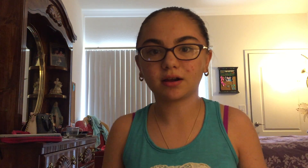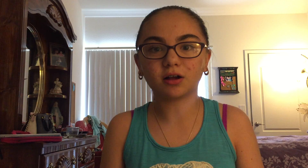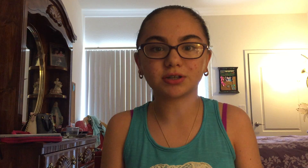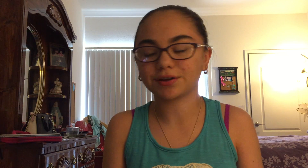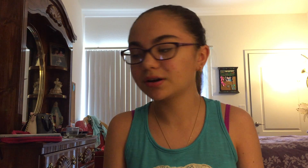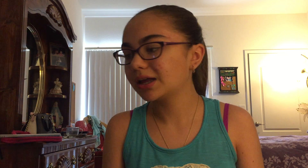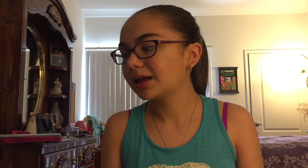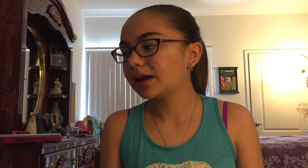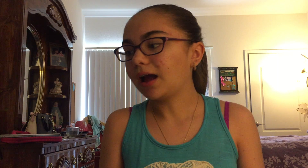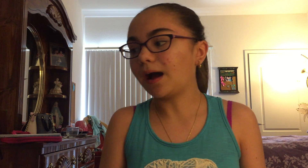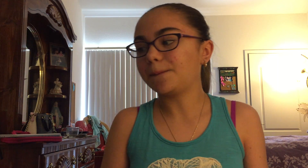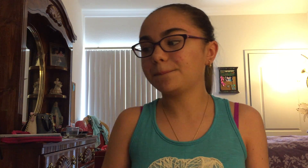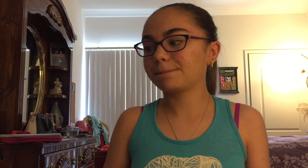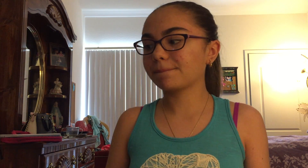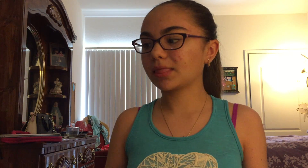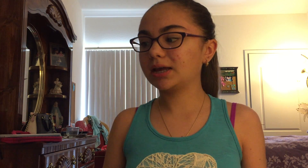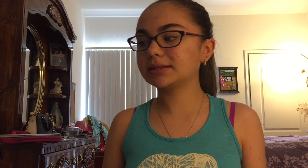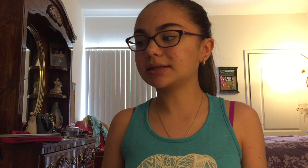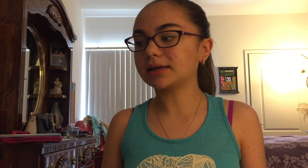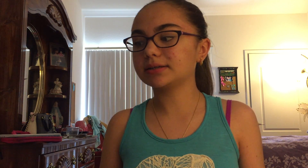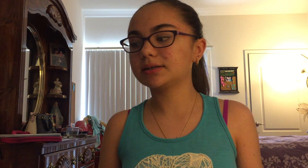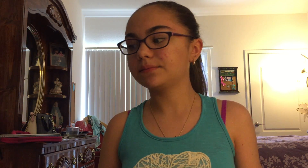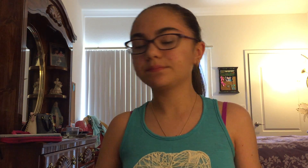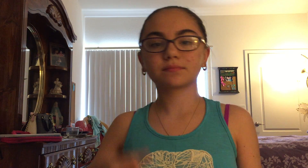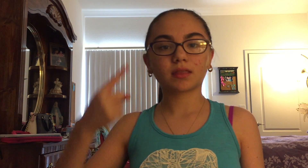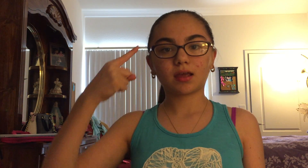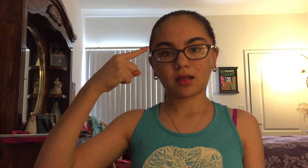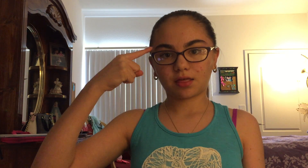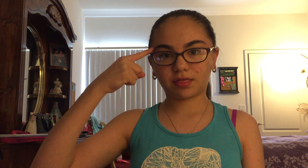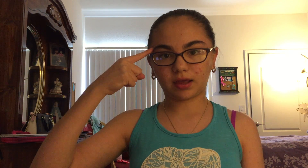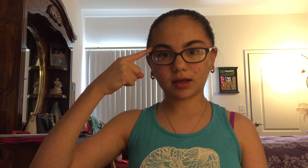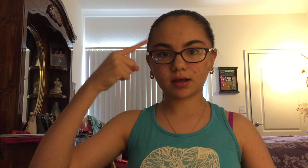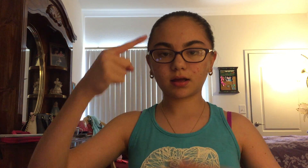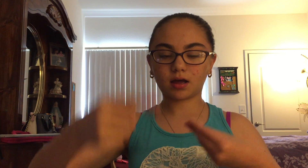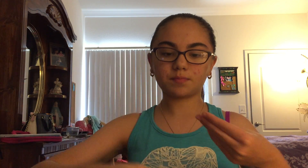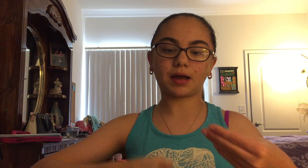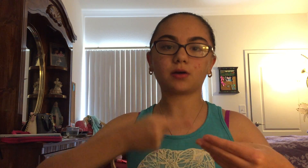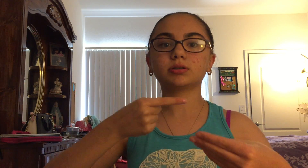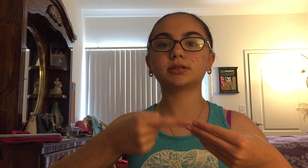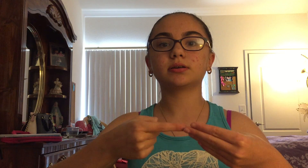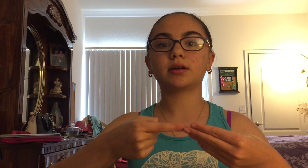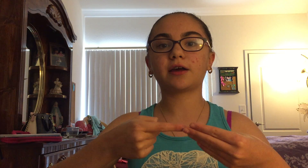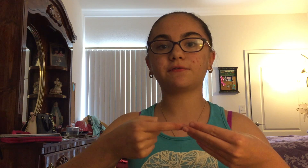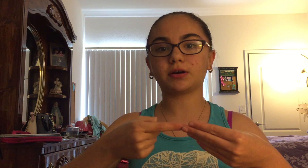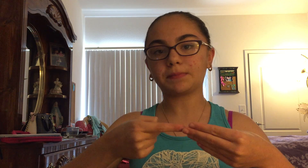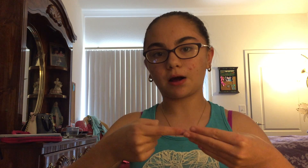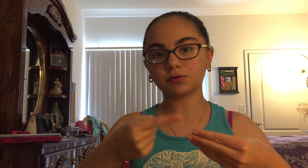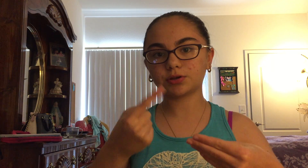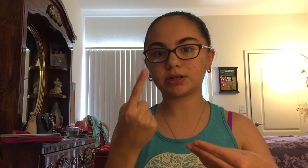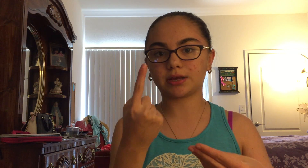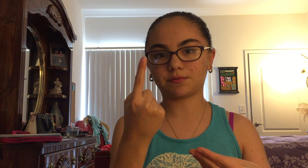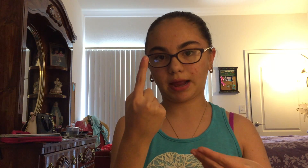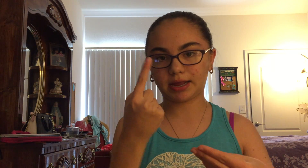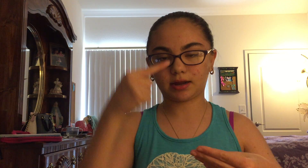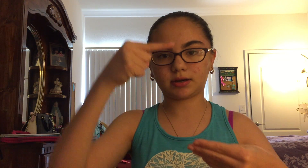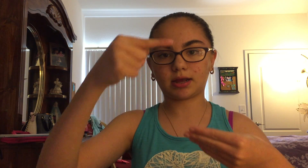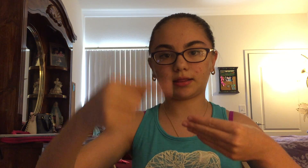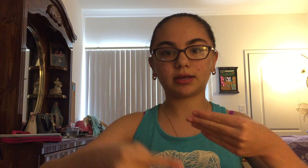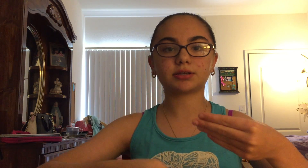I'll tell you. It says think about and for about you take your right hand and like